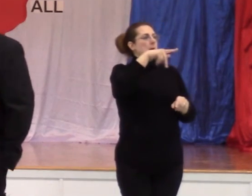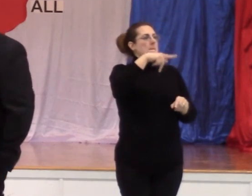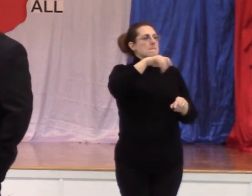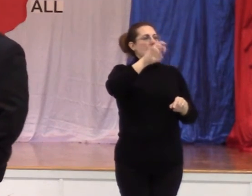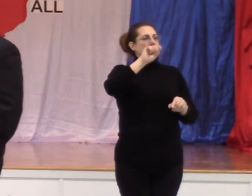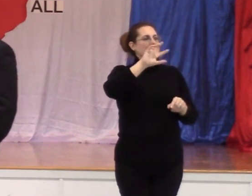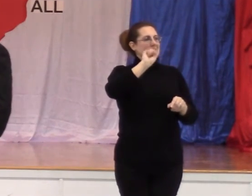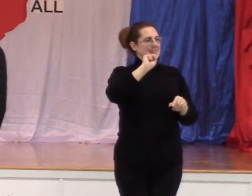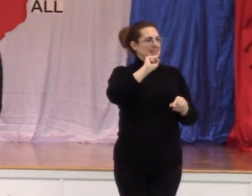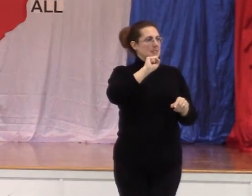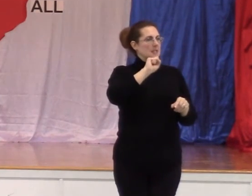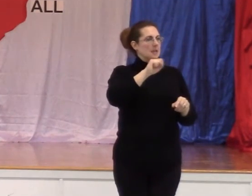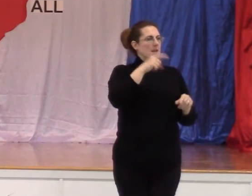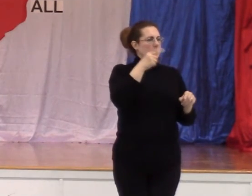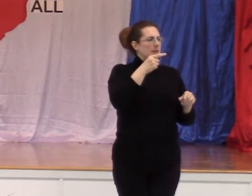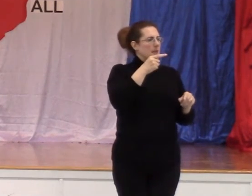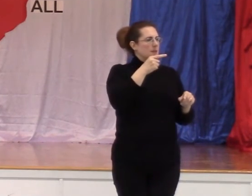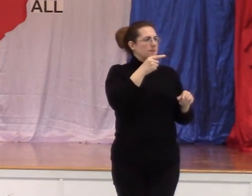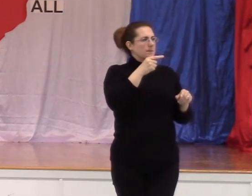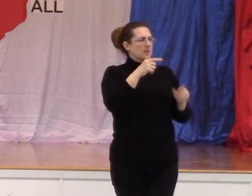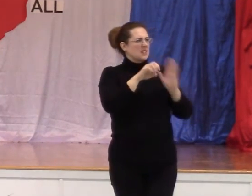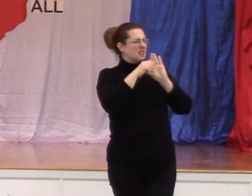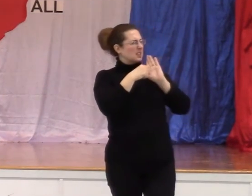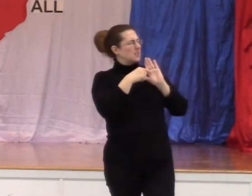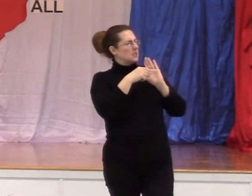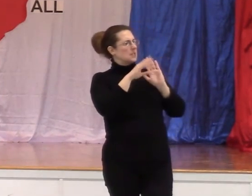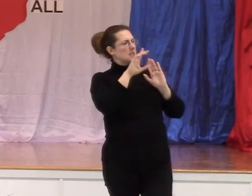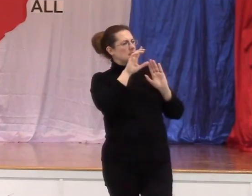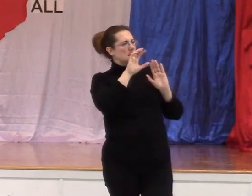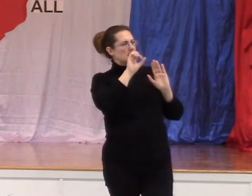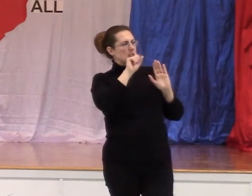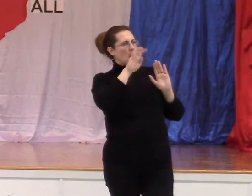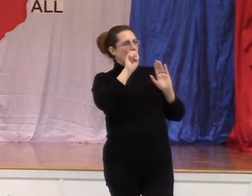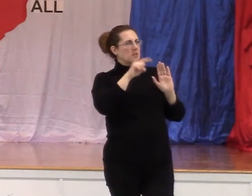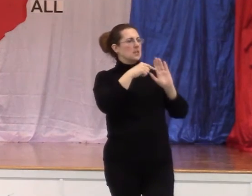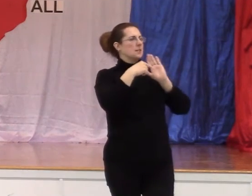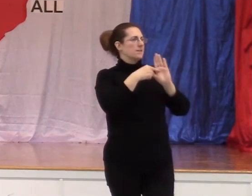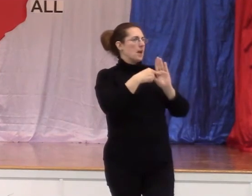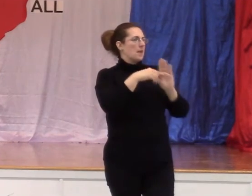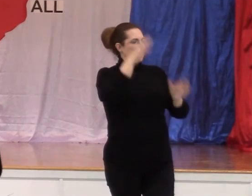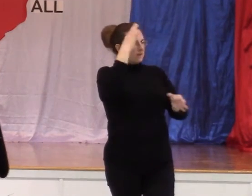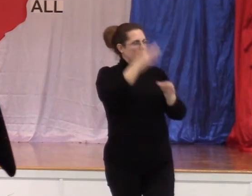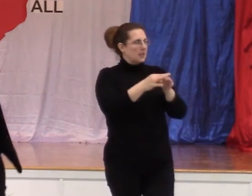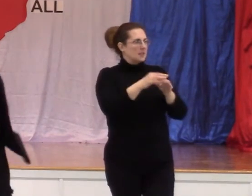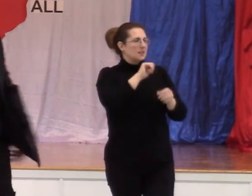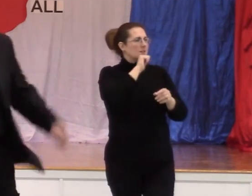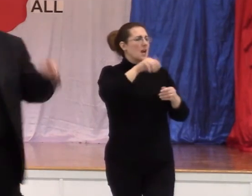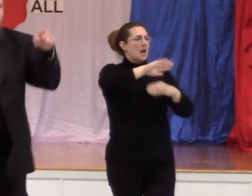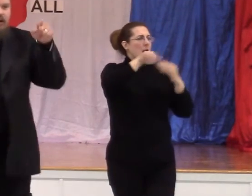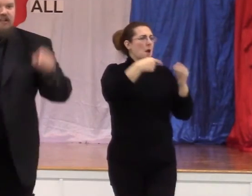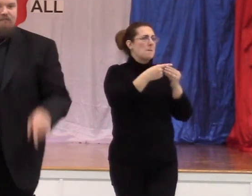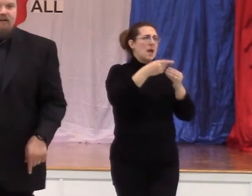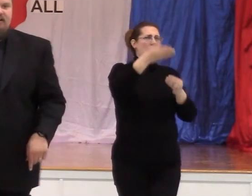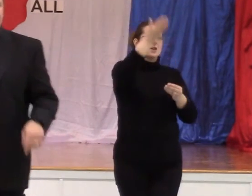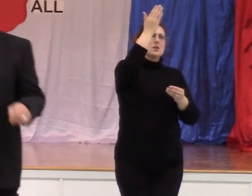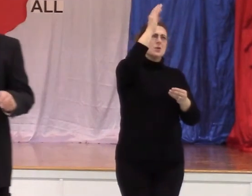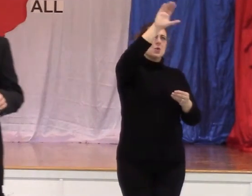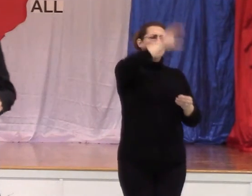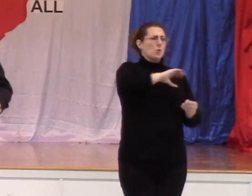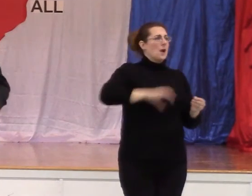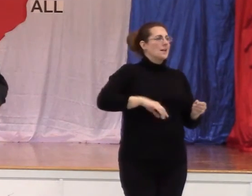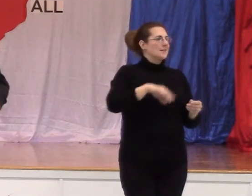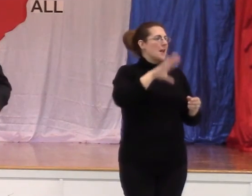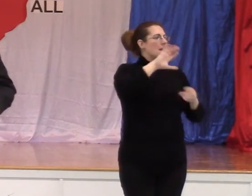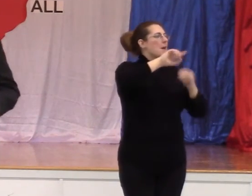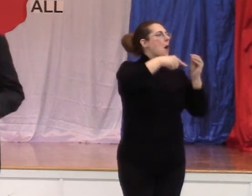They also subjectivize the faith. So it's not about the outward confession, the objective truth of Christ and the gospel. It's about your experience of it,